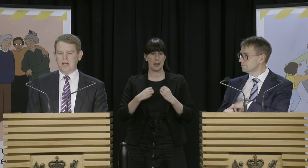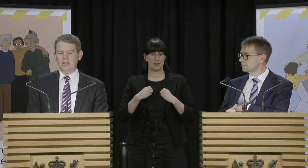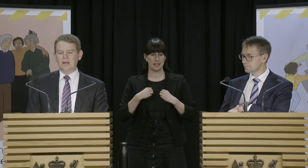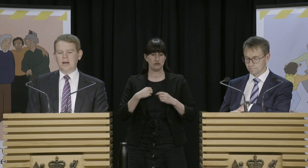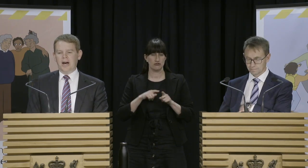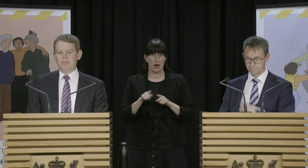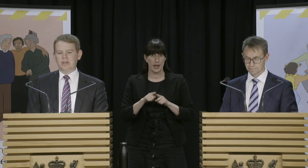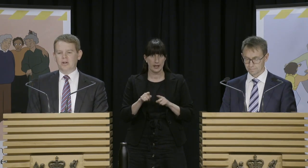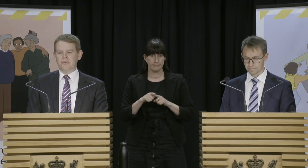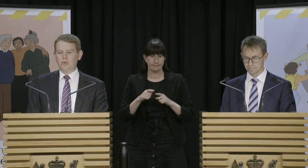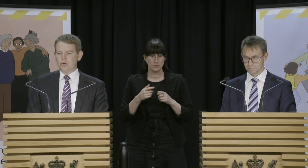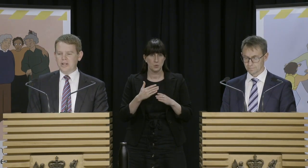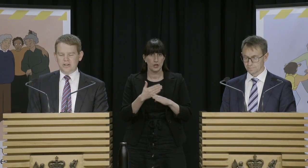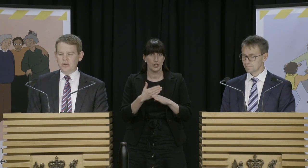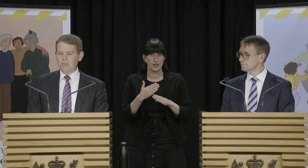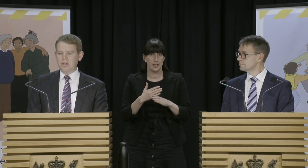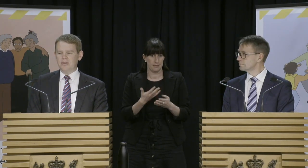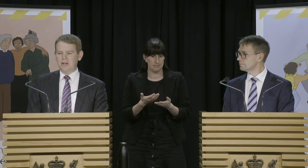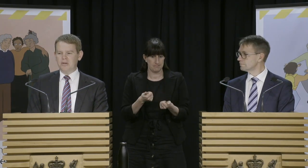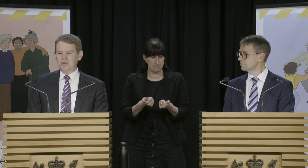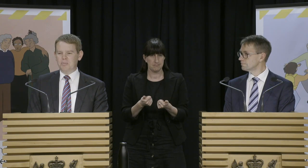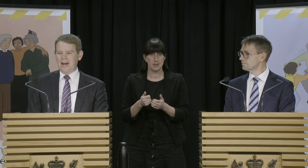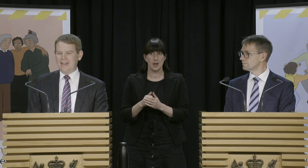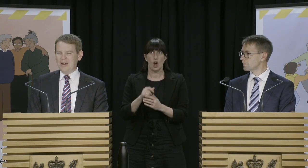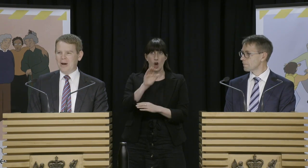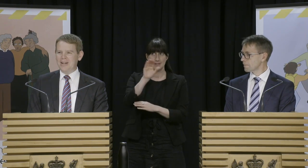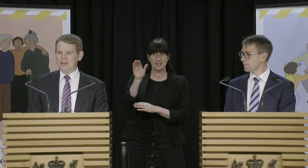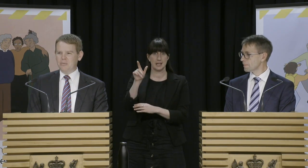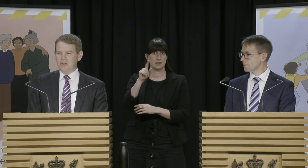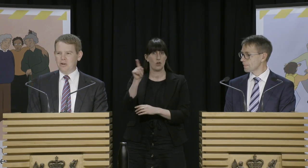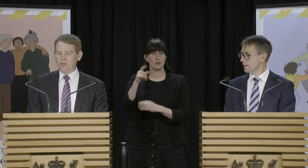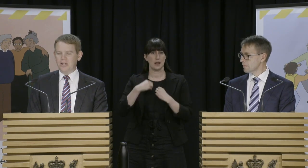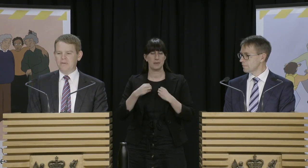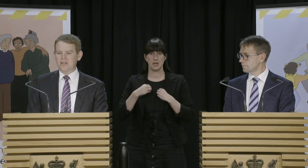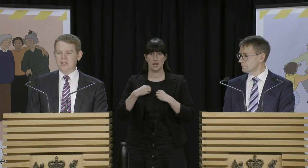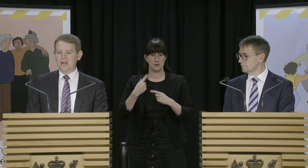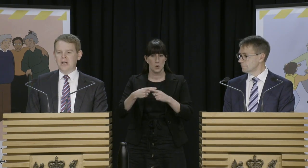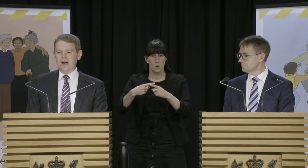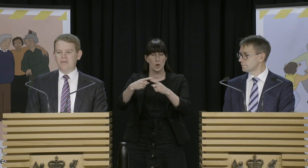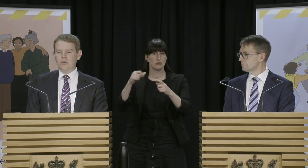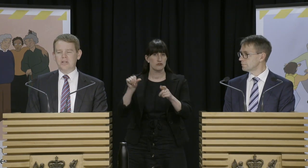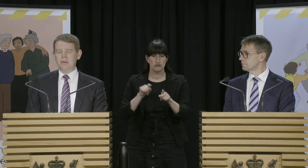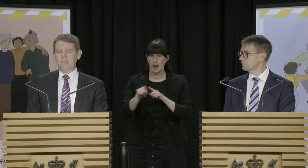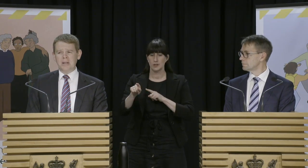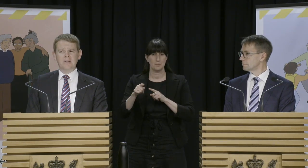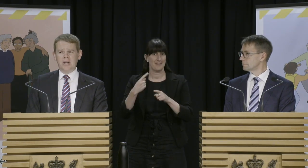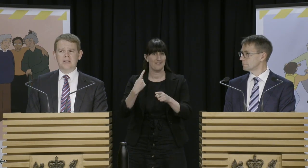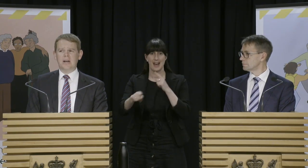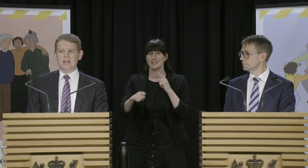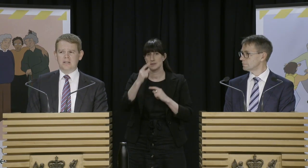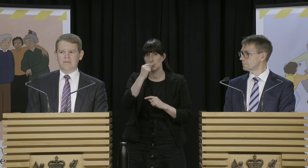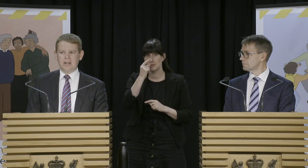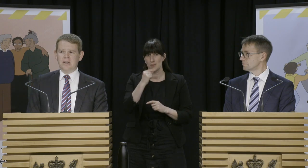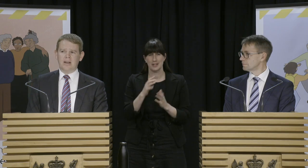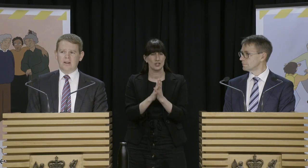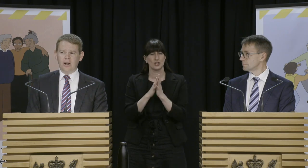they can. And so full credit to them. They're playing their part in the global efforts. Of course, it's a massive